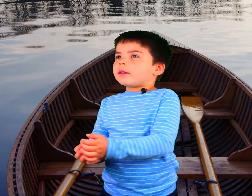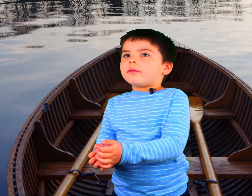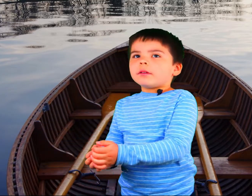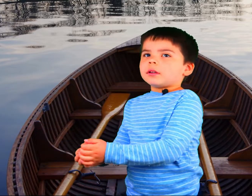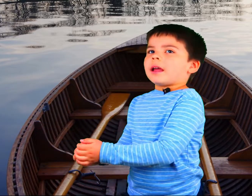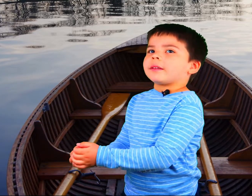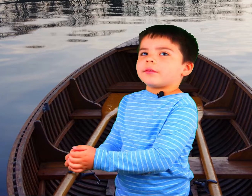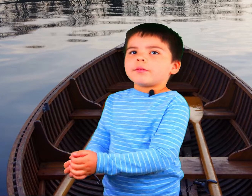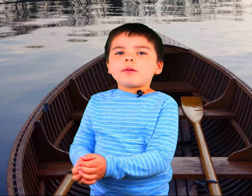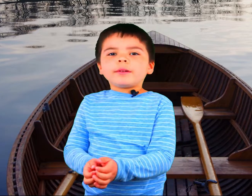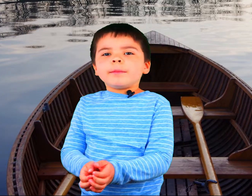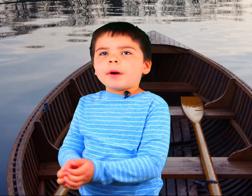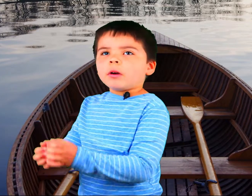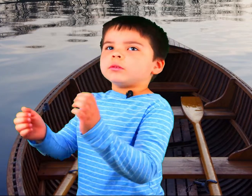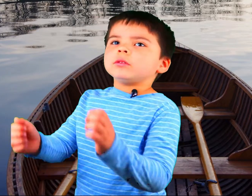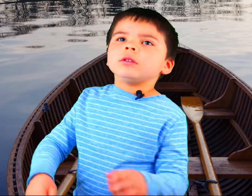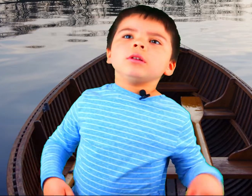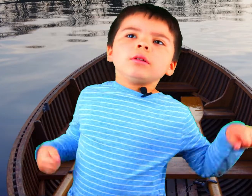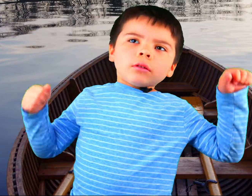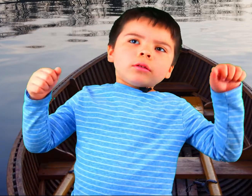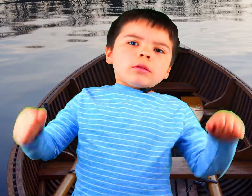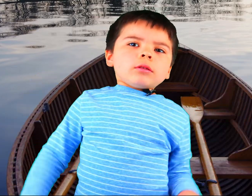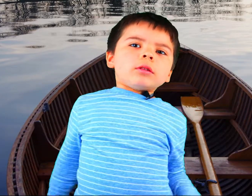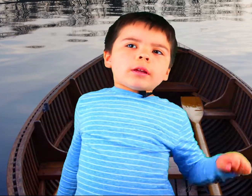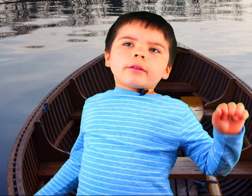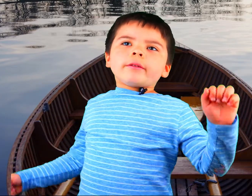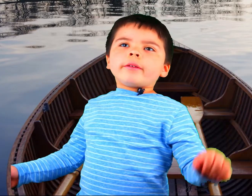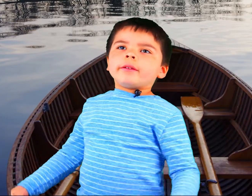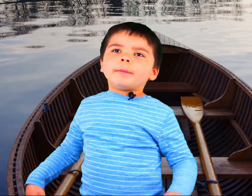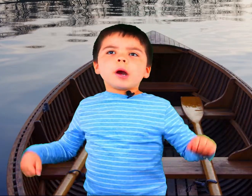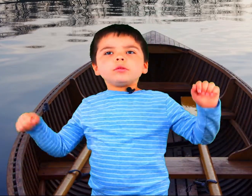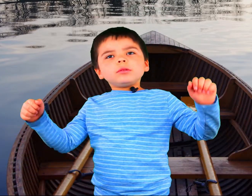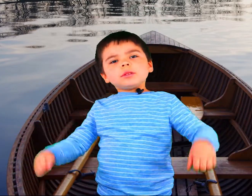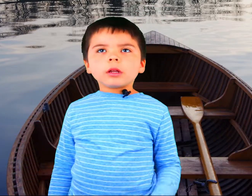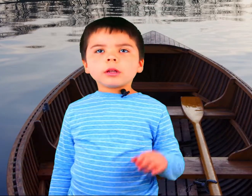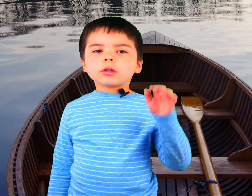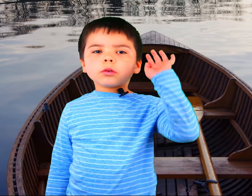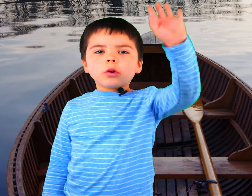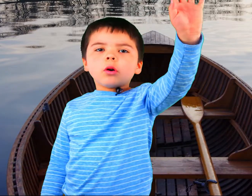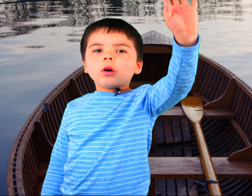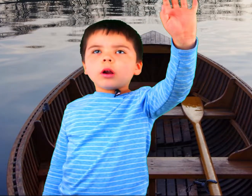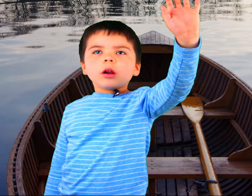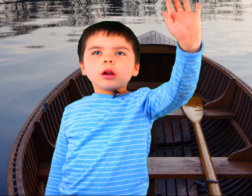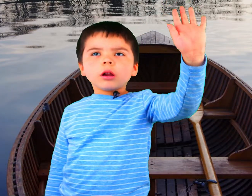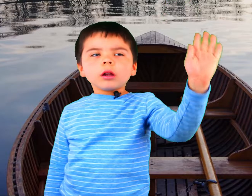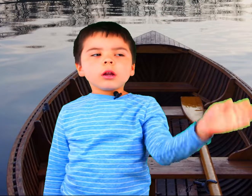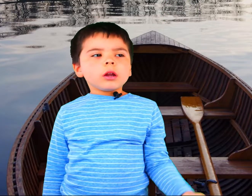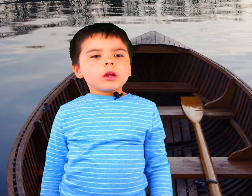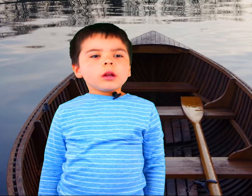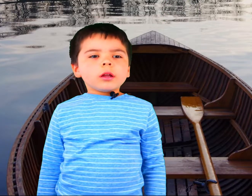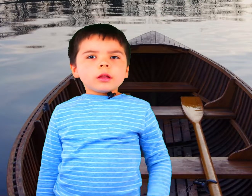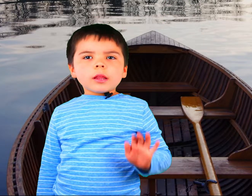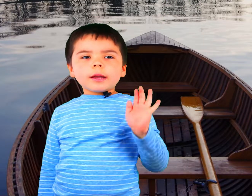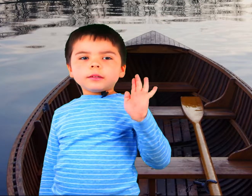like you're rowing a boat, like you're rowing a boat. You're, like